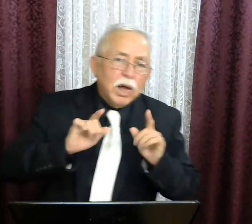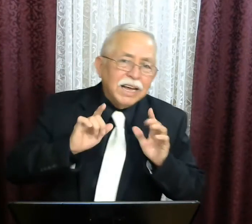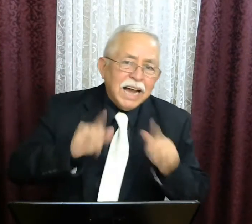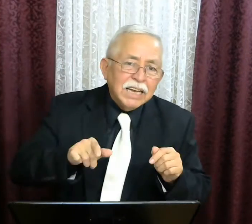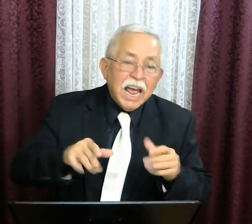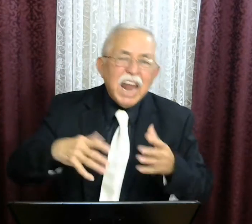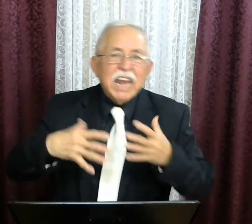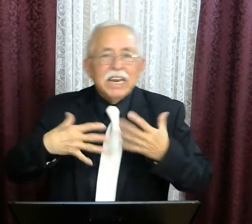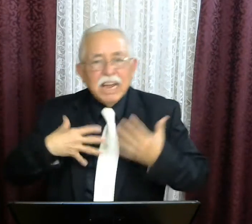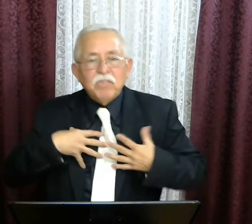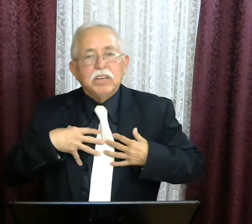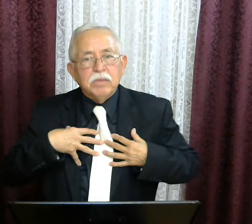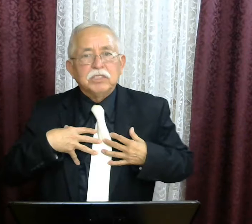God never gave it to me.